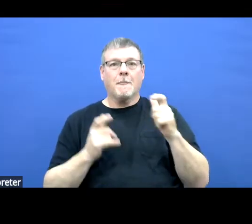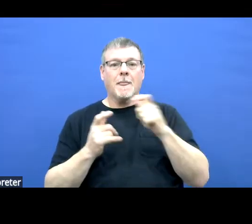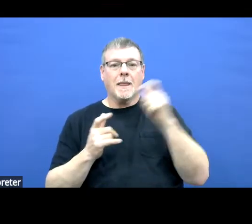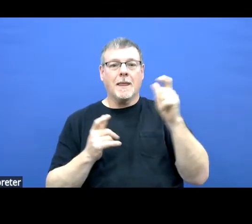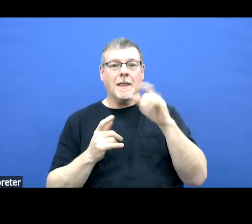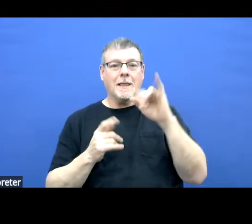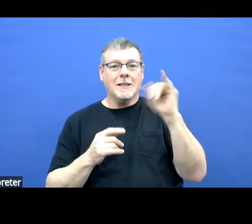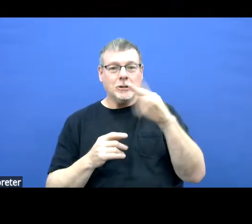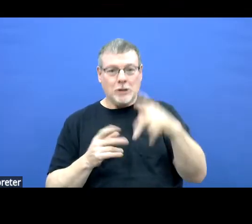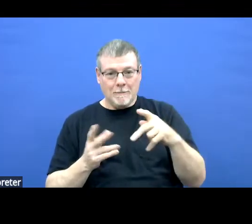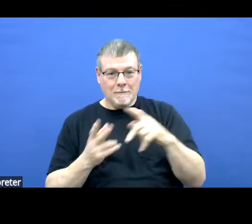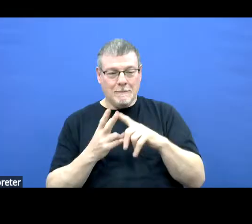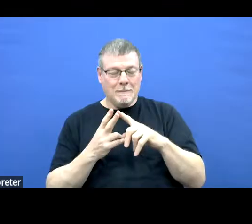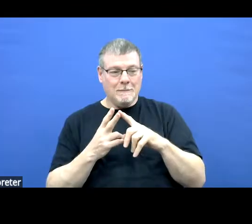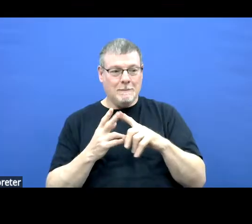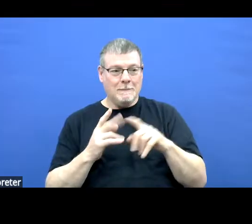jump